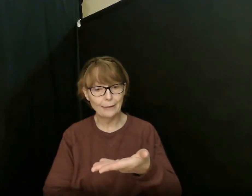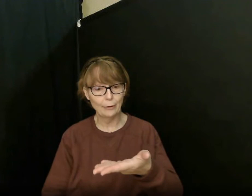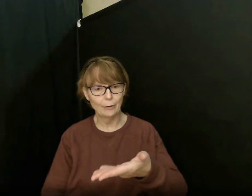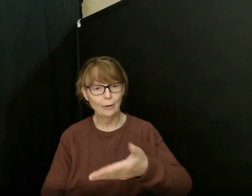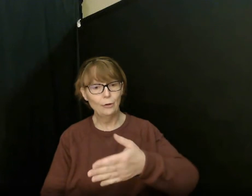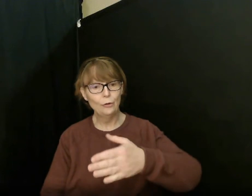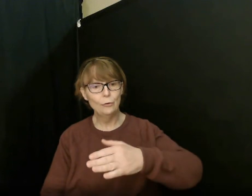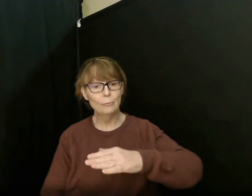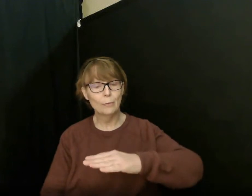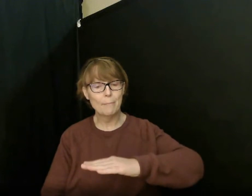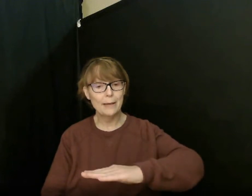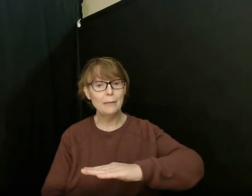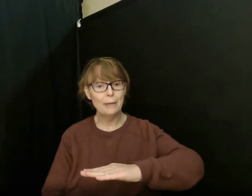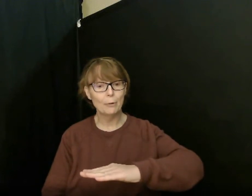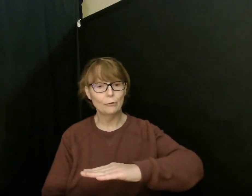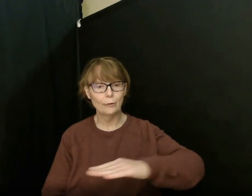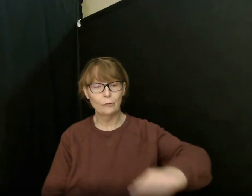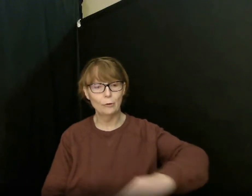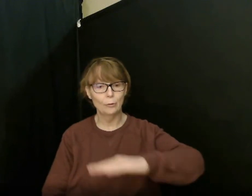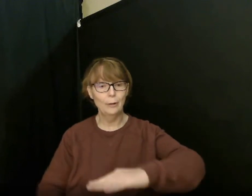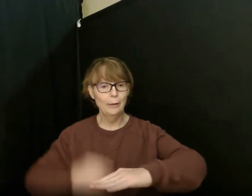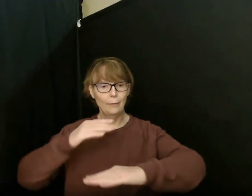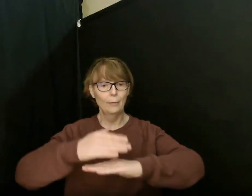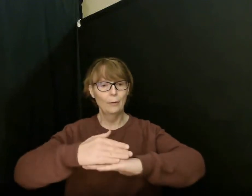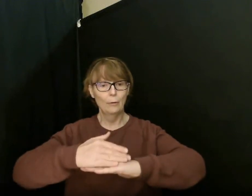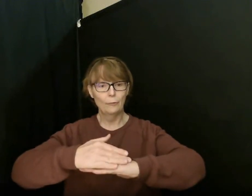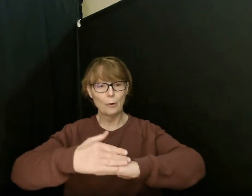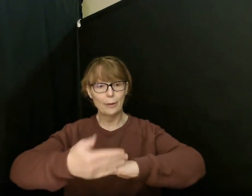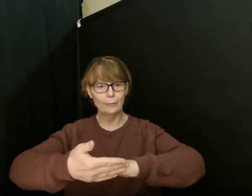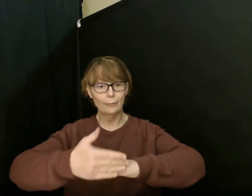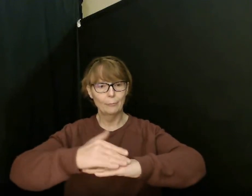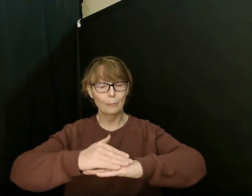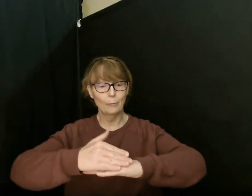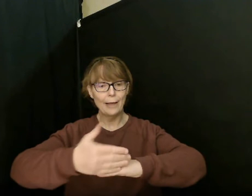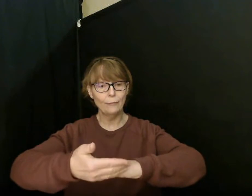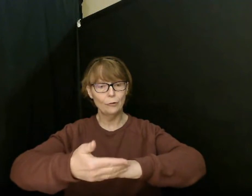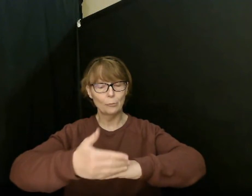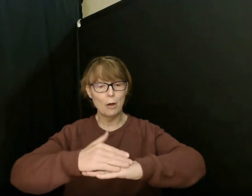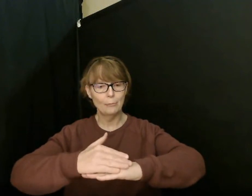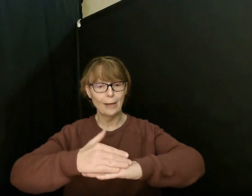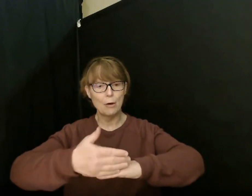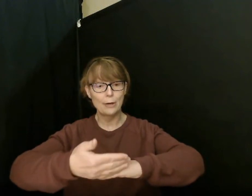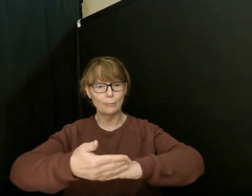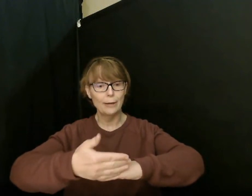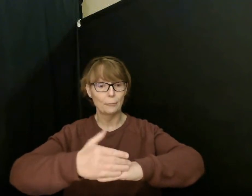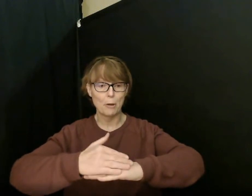here. Many people just do so it's left to your palm down and your right is palm